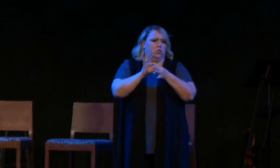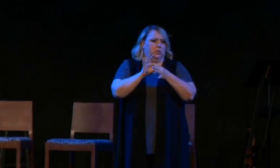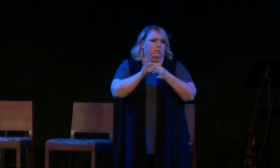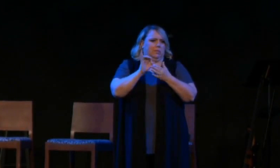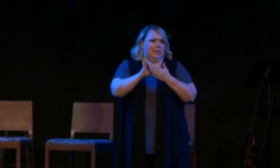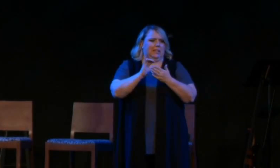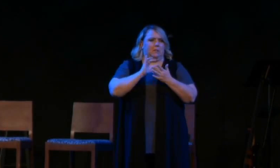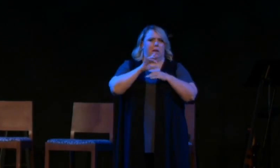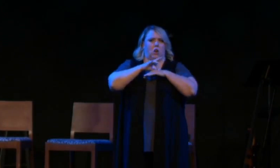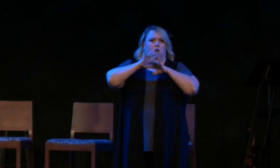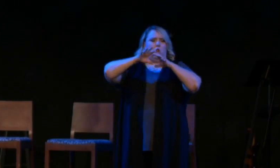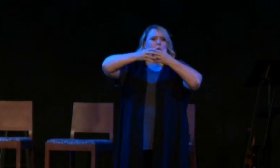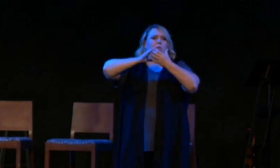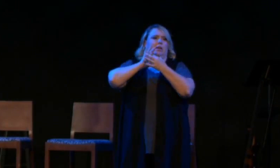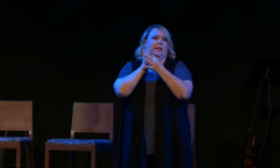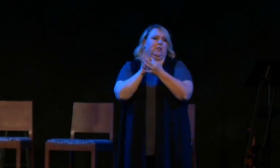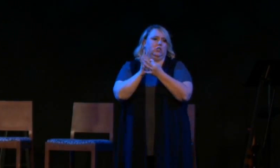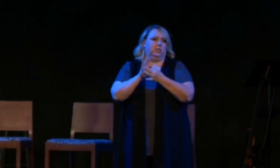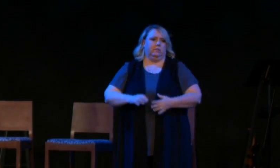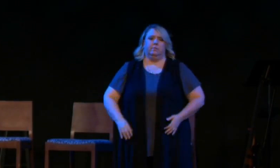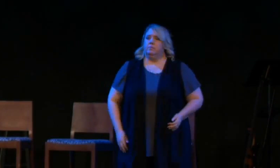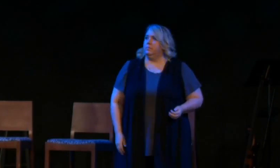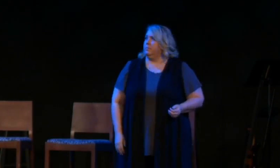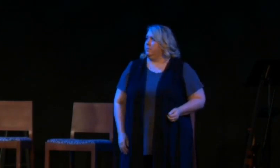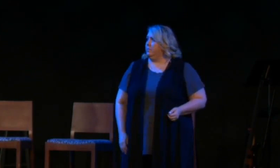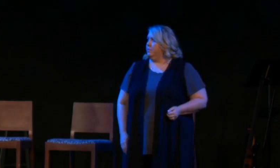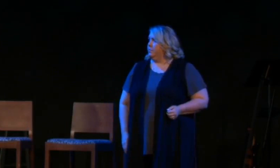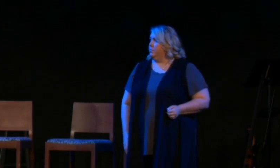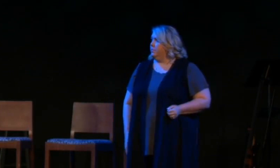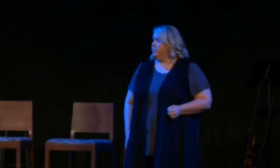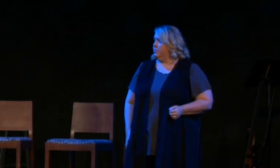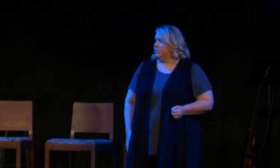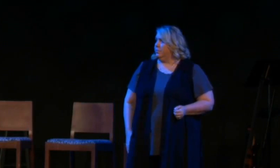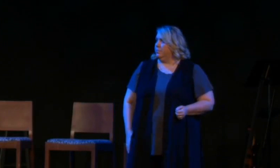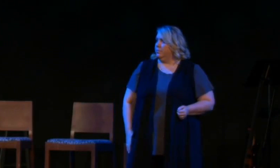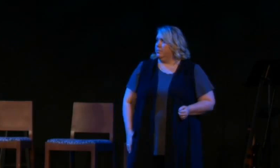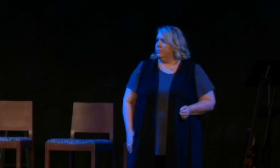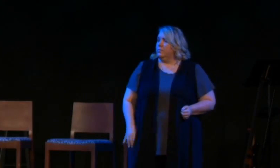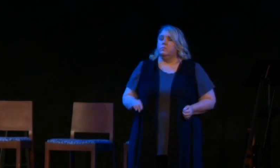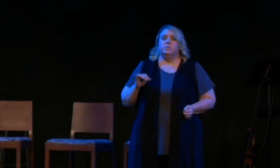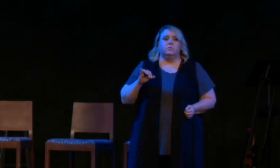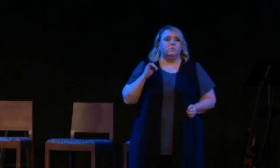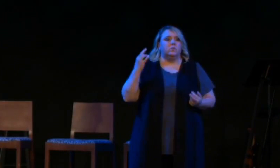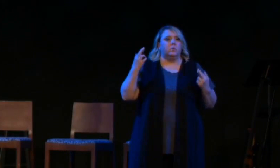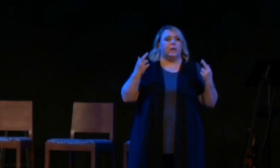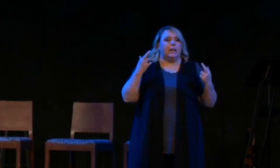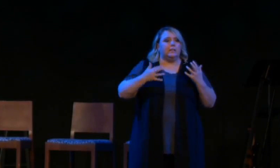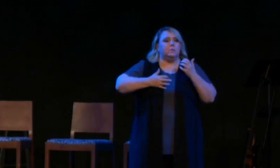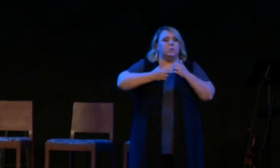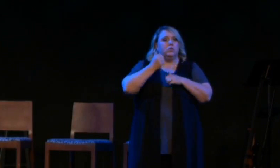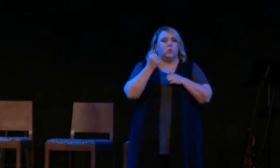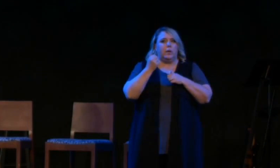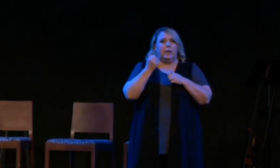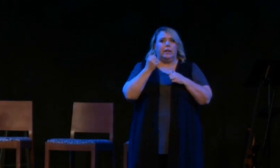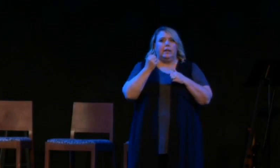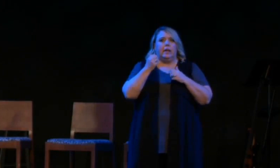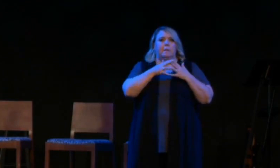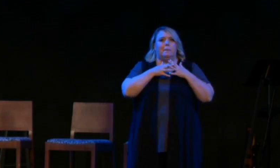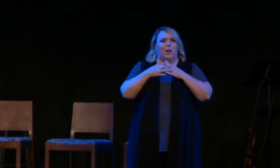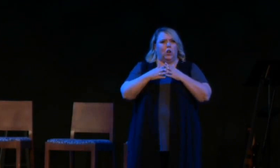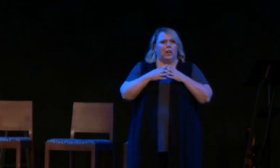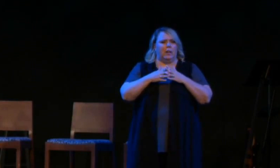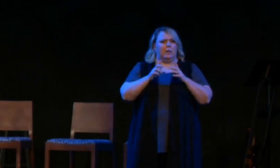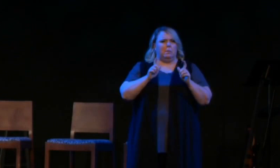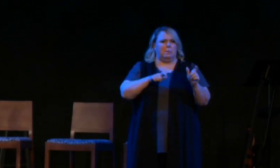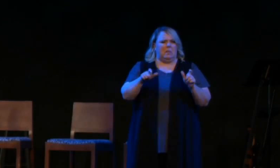about our global connection in many respects. And realize, well, the majority of the American delegates are thinking